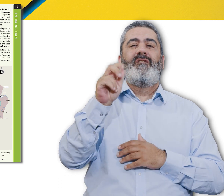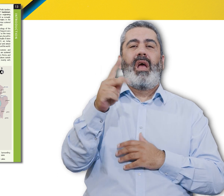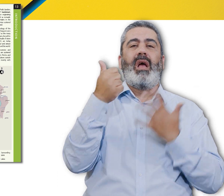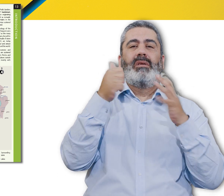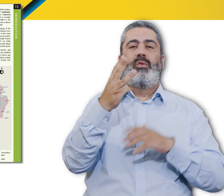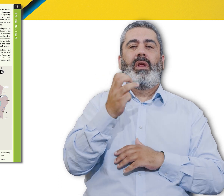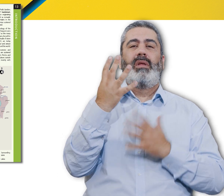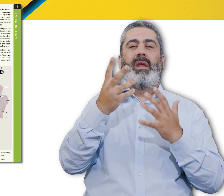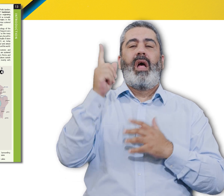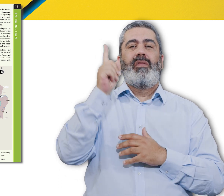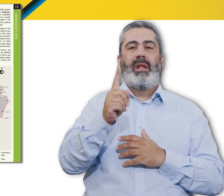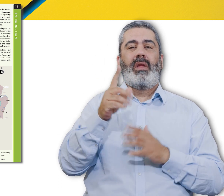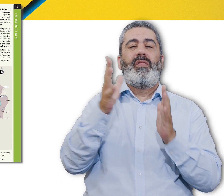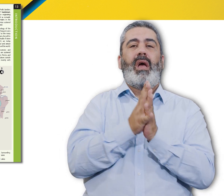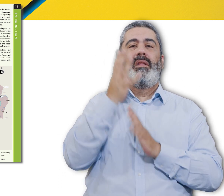23069, Government Gazette